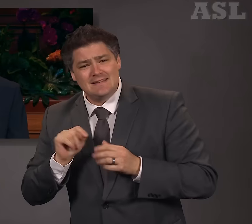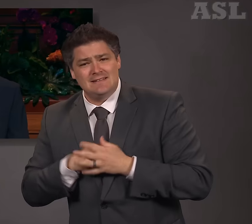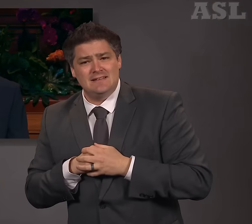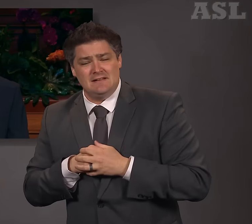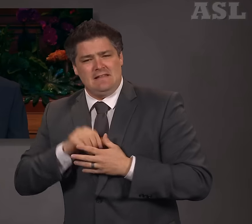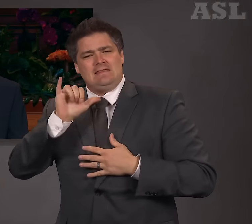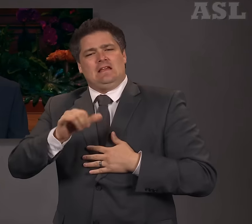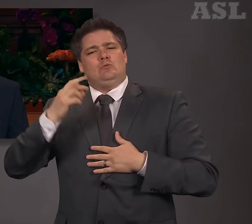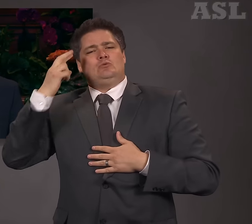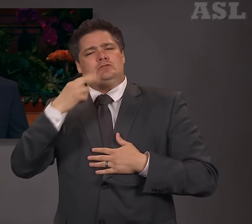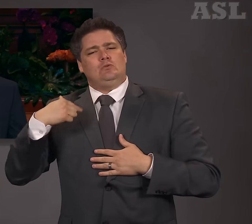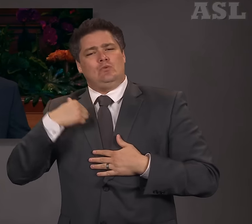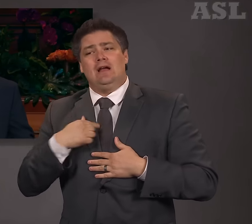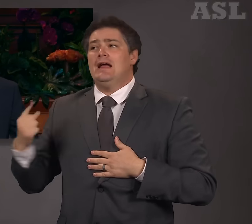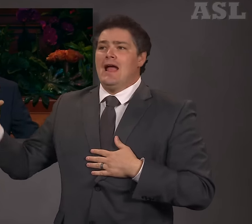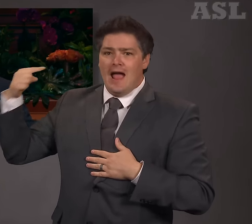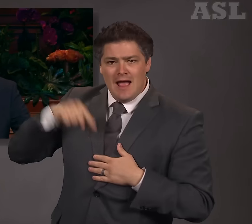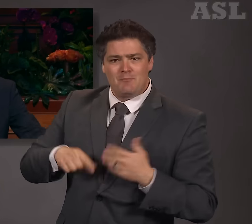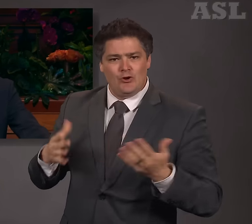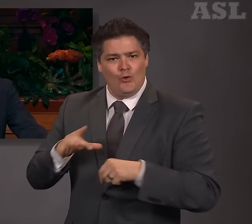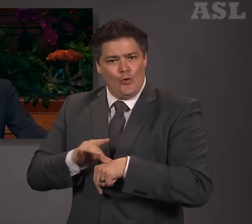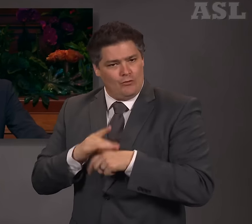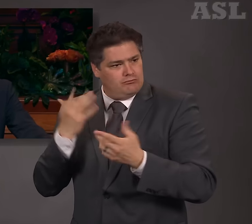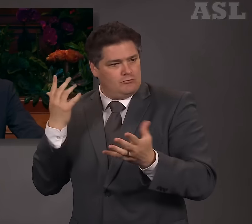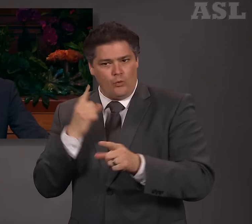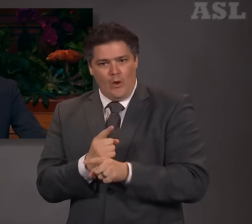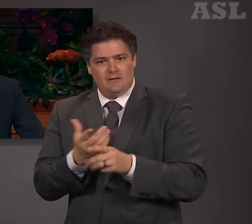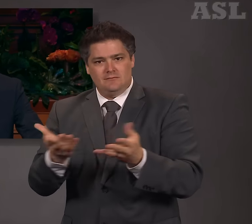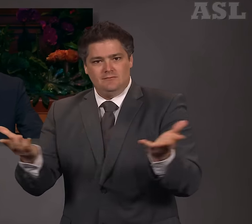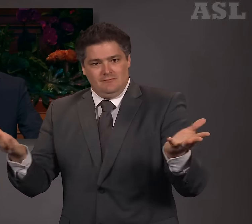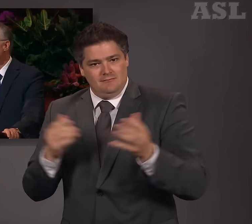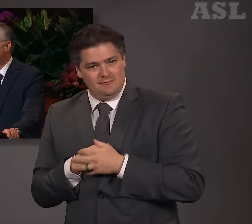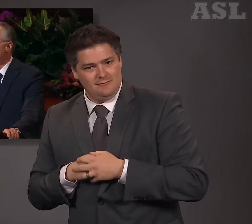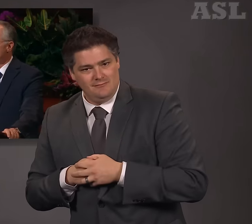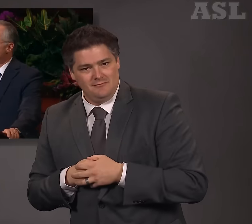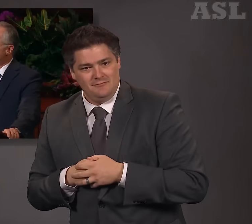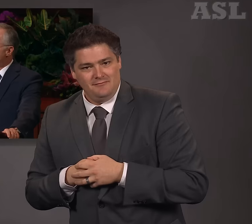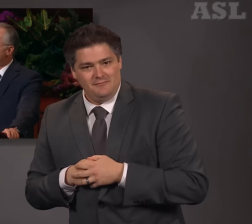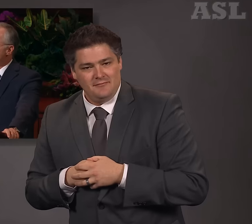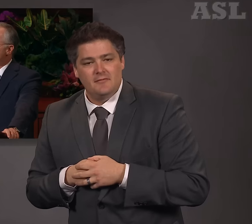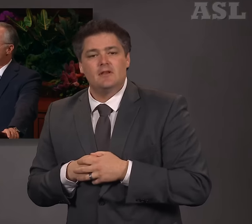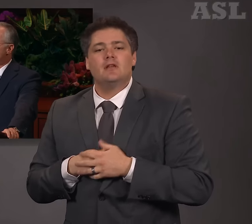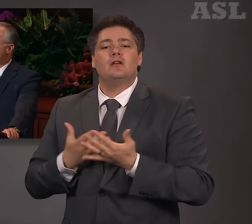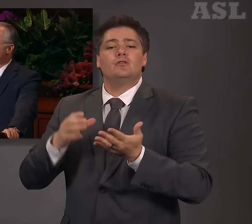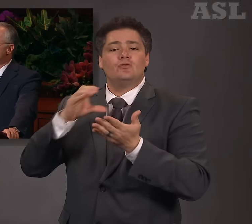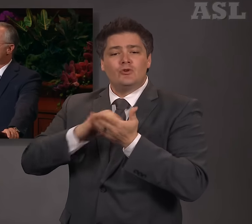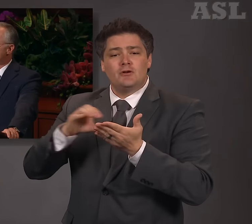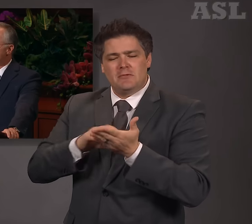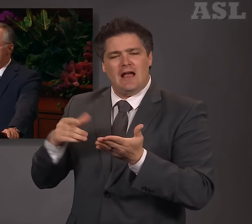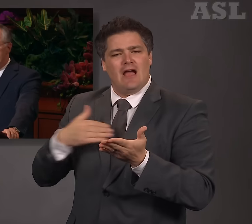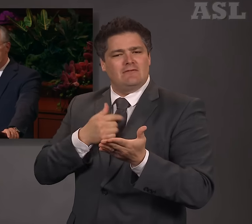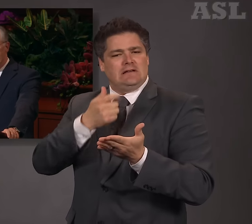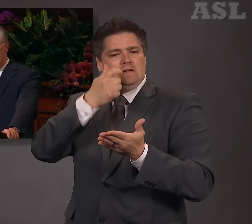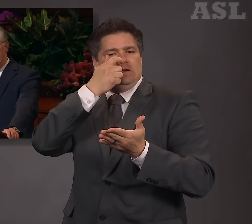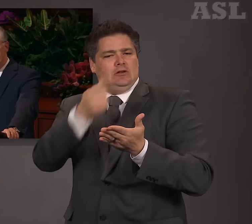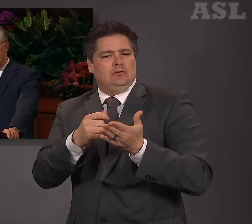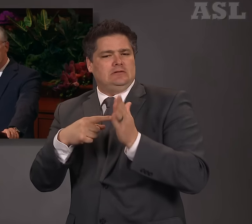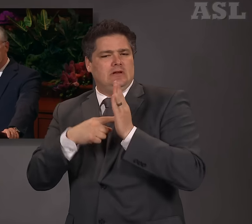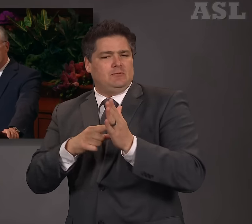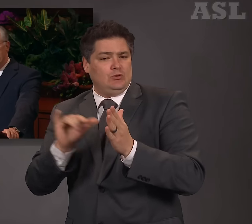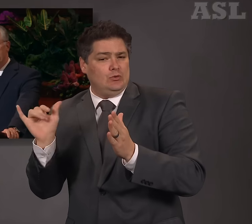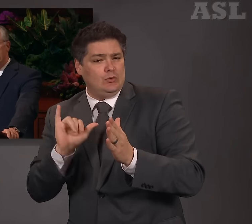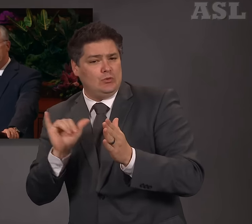worthwhile. Is this not what we came here for? In the scriptures, we also find some interesting